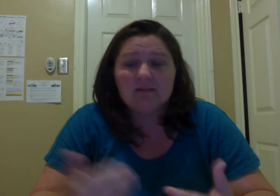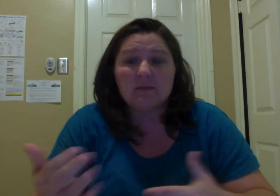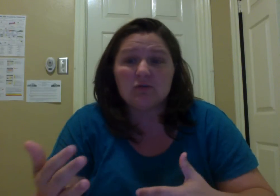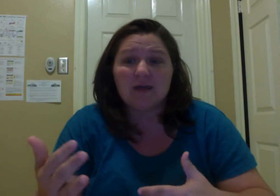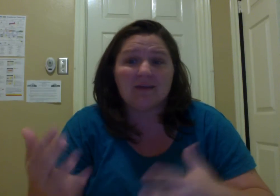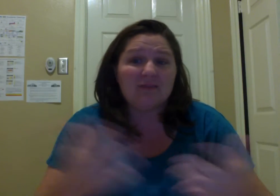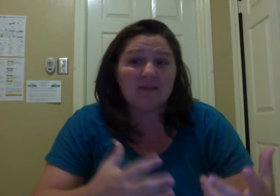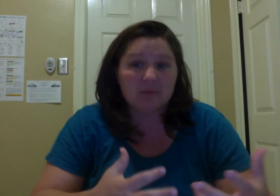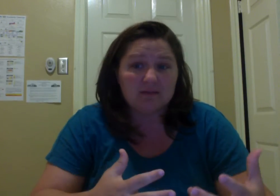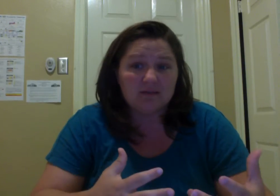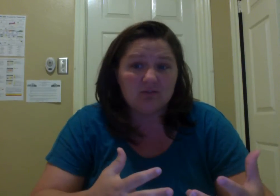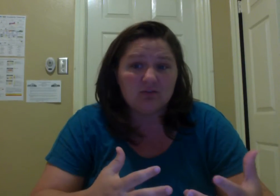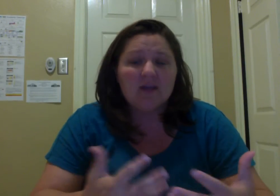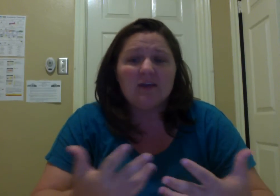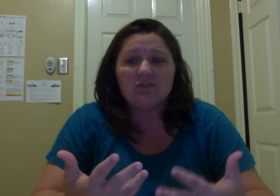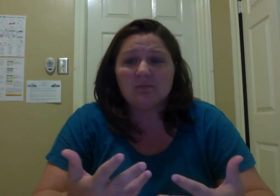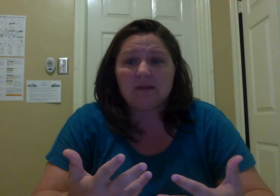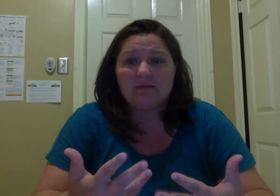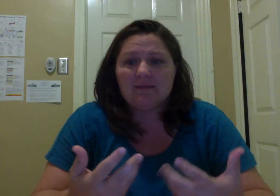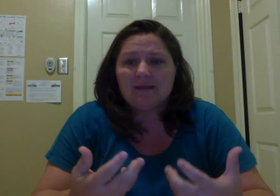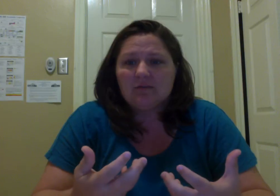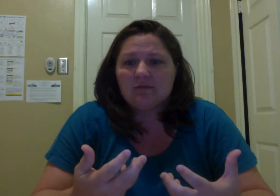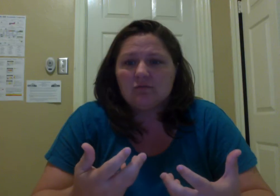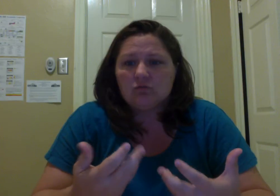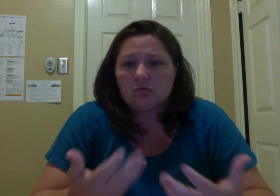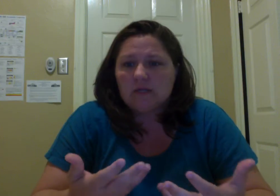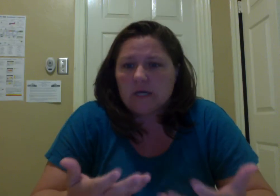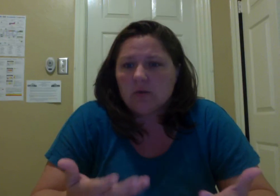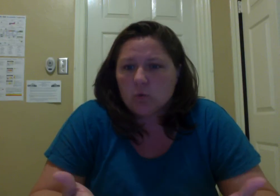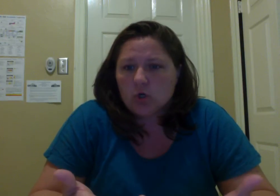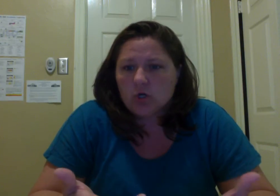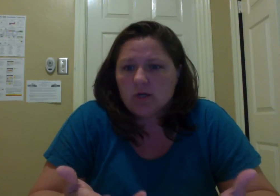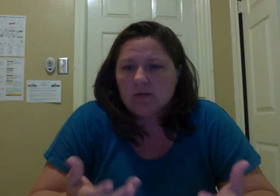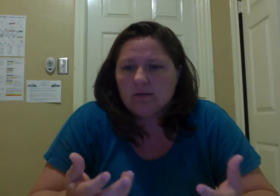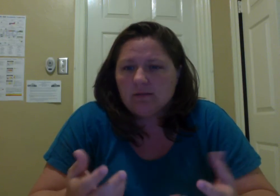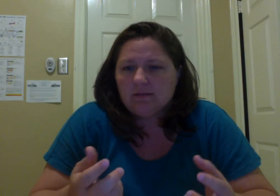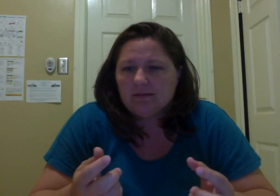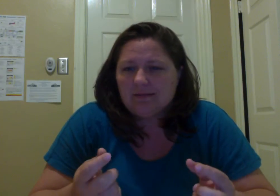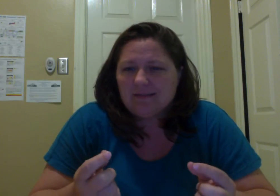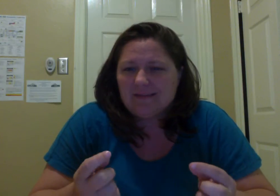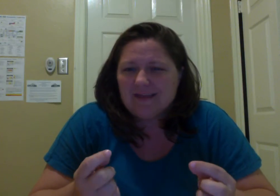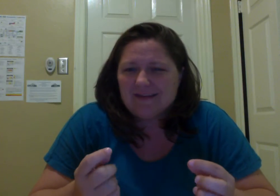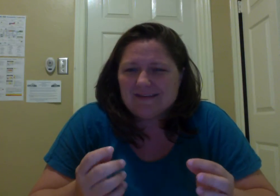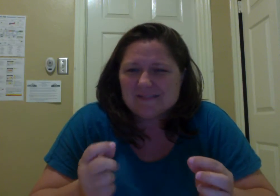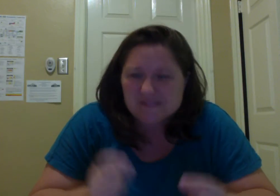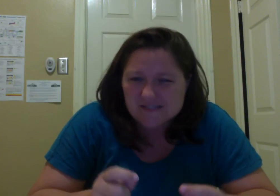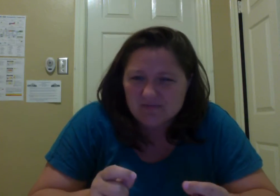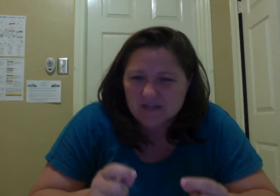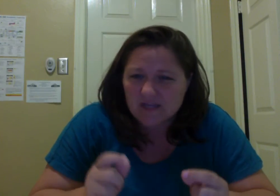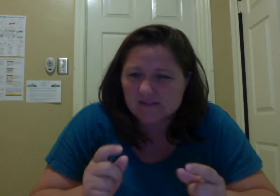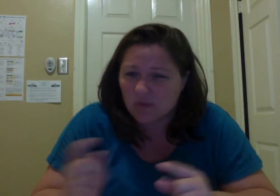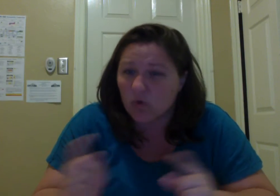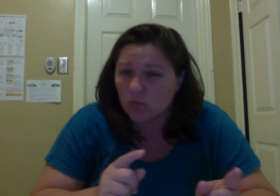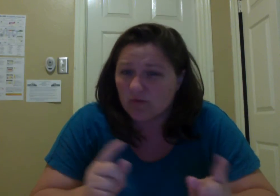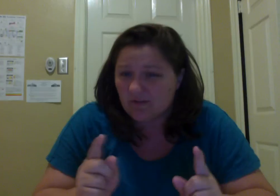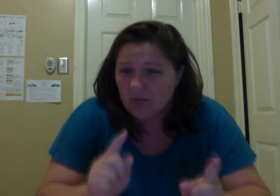mean you can't convey the message. It just means there's truly not a word that is specific. It's not